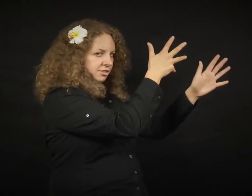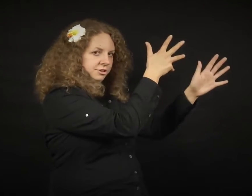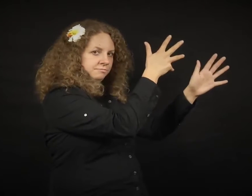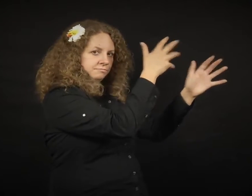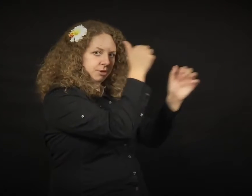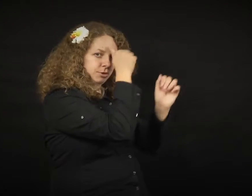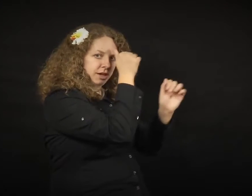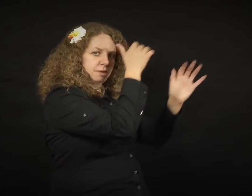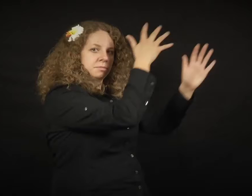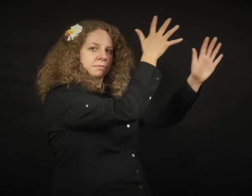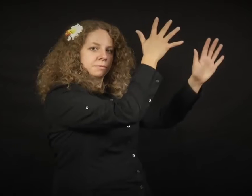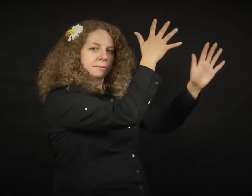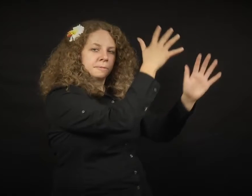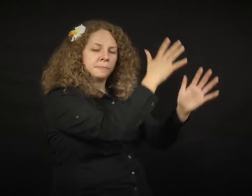father, going up.